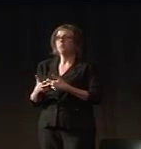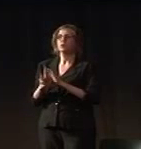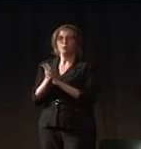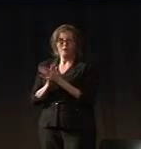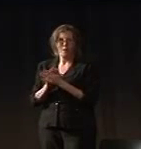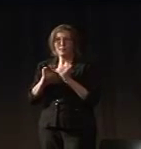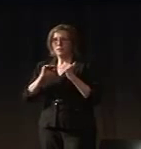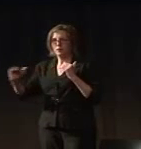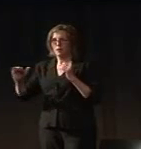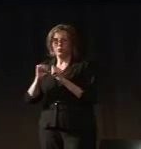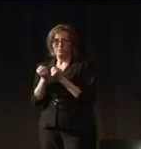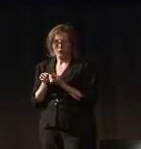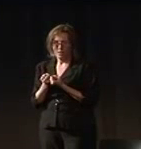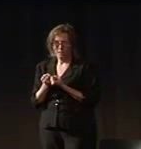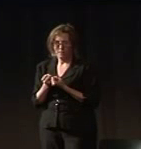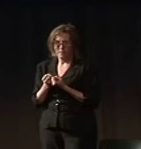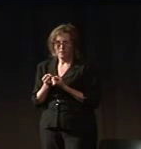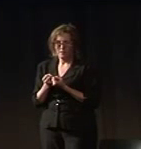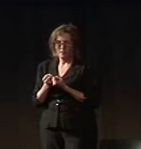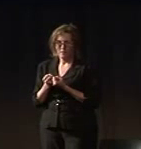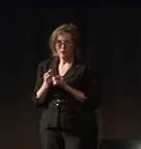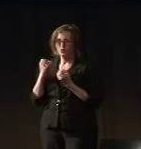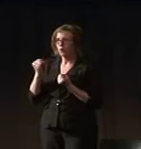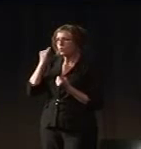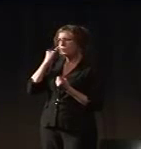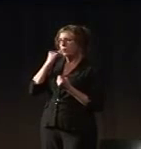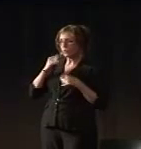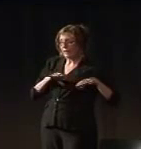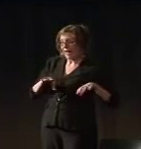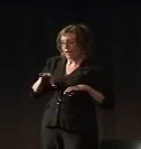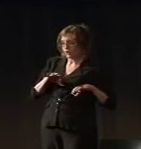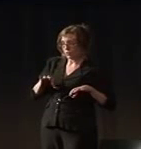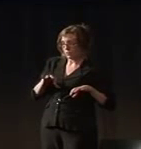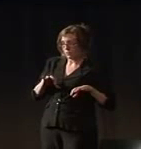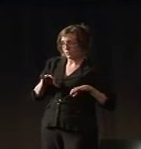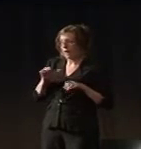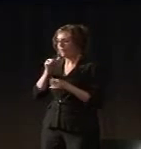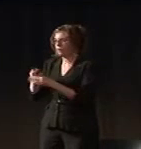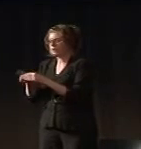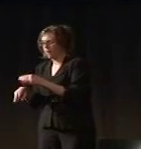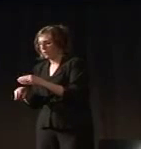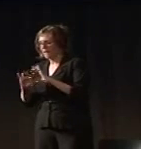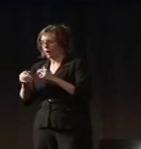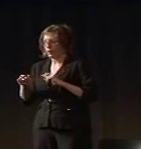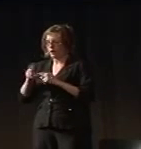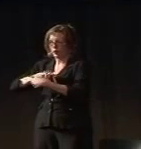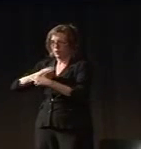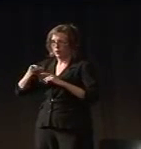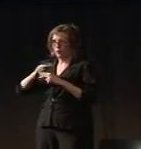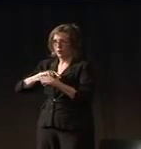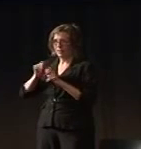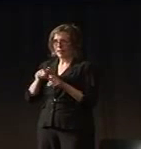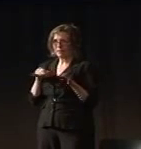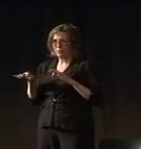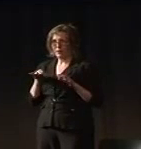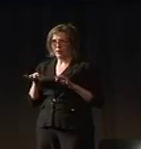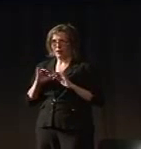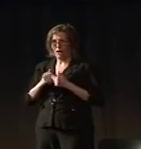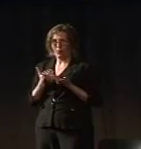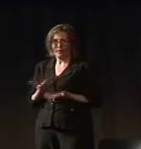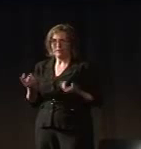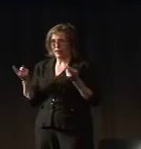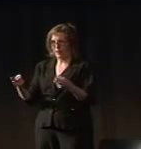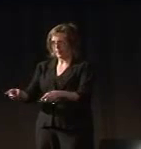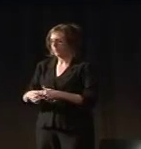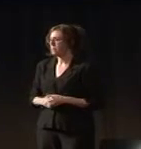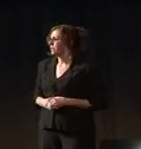work, not the driver of the action, and so on. And many, many similar sort of dichotomies that Latour argued are part of this